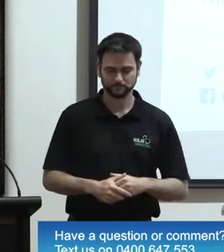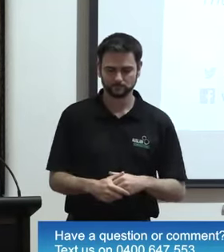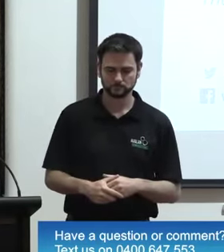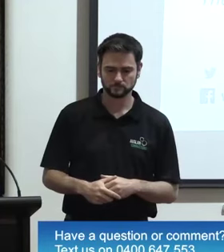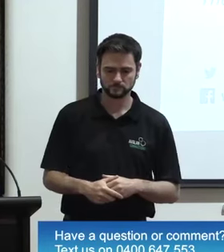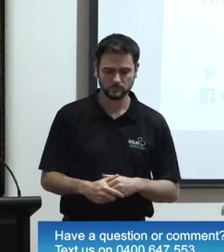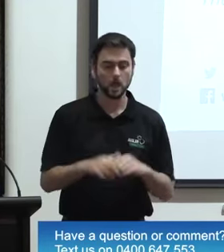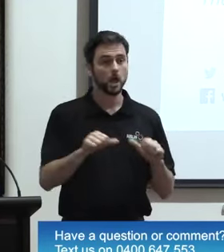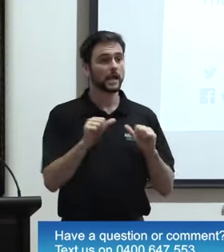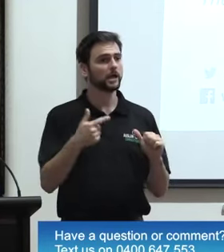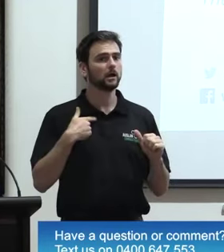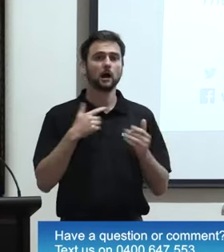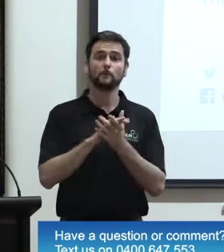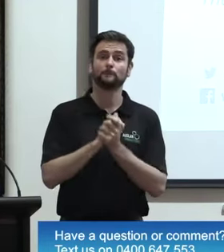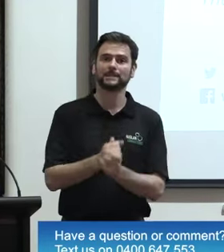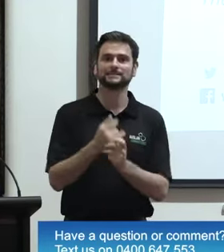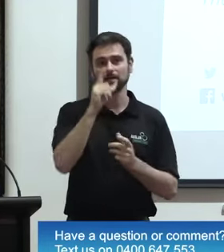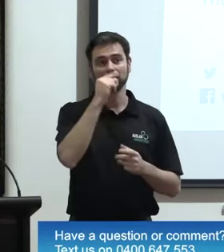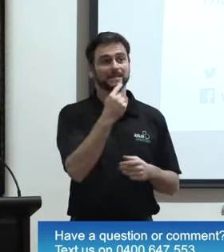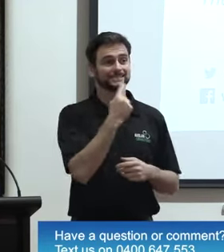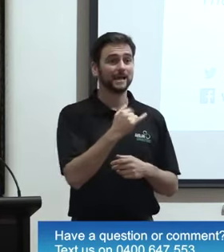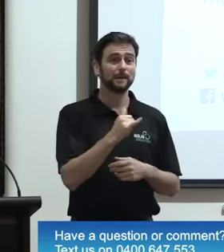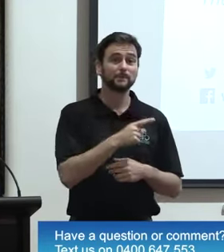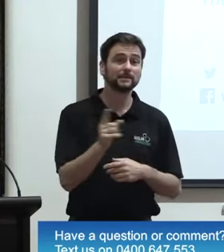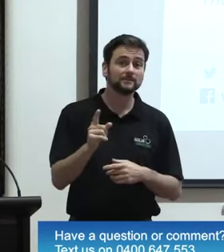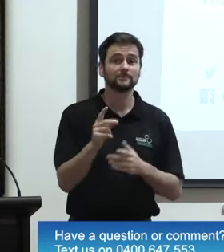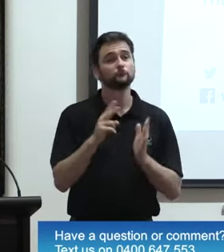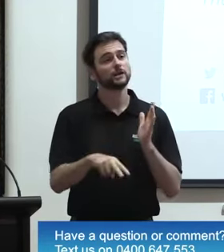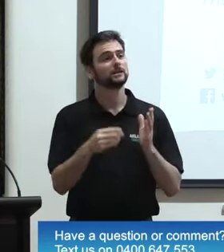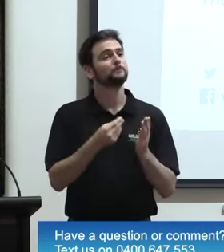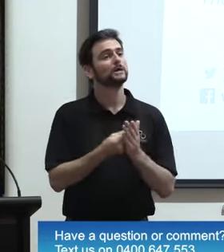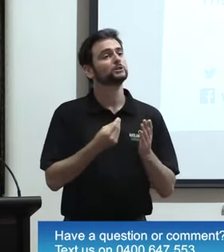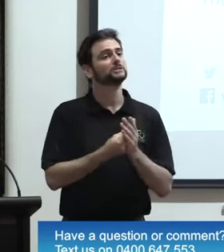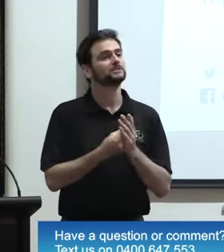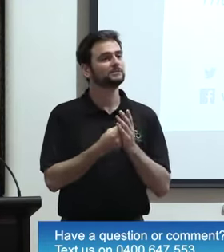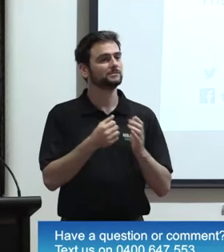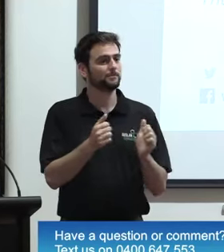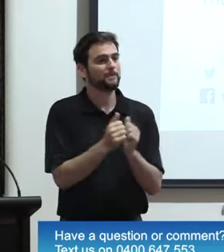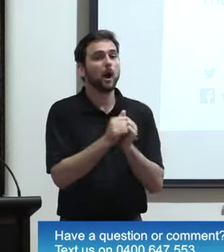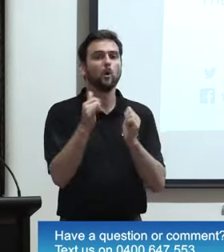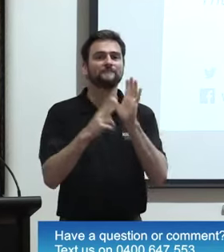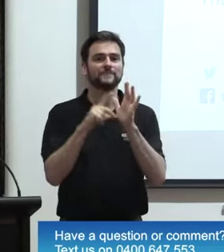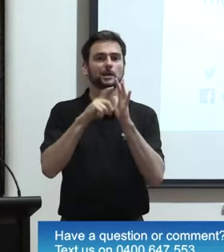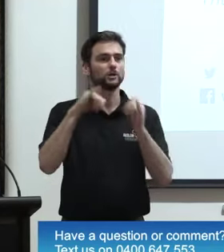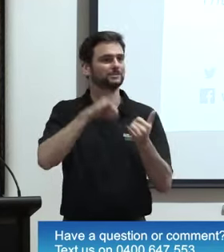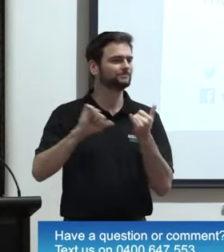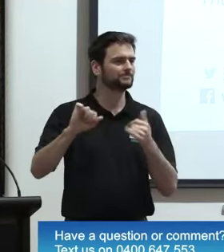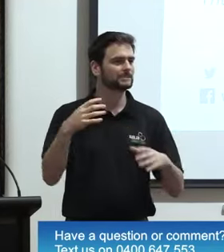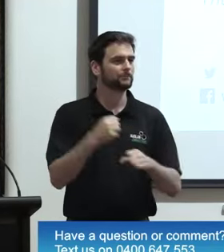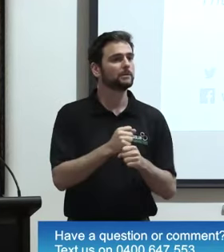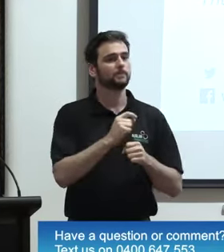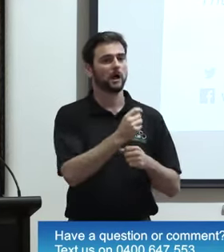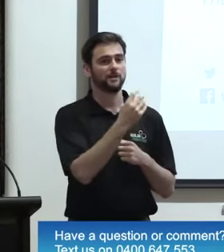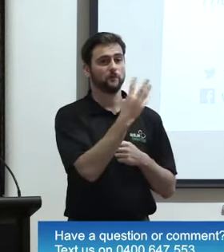Also, pleasingly, for people who've read the budget papers or VCOS's helpful summary, pleased to say that $4.9